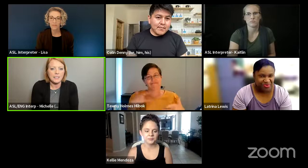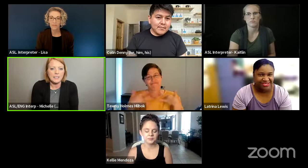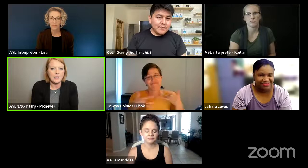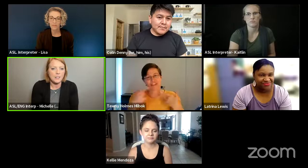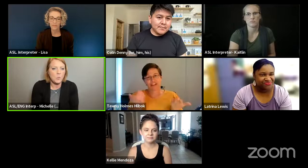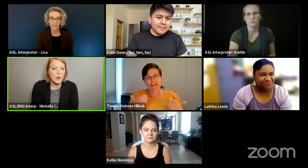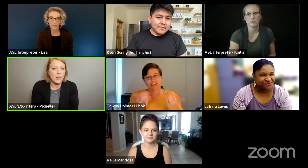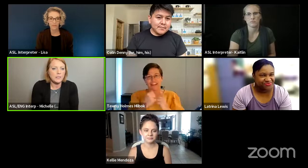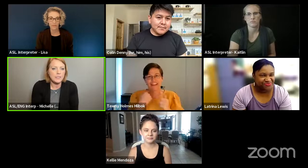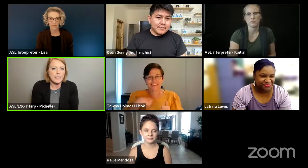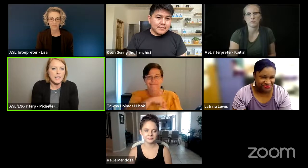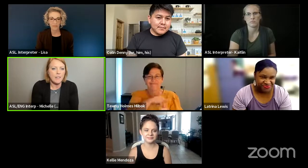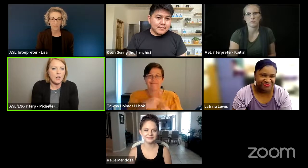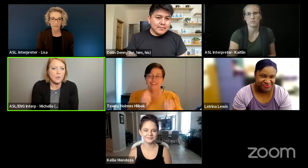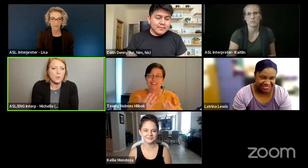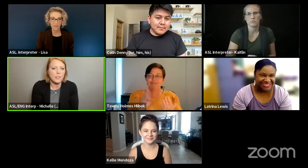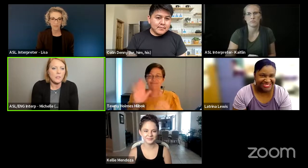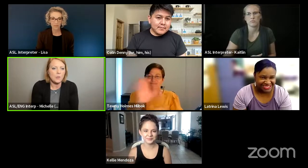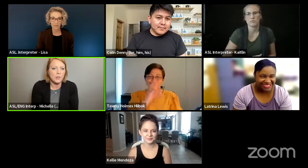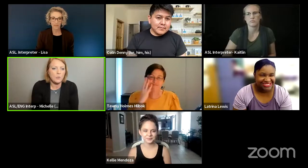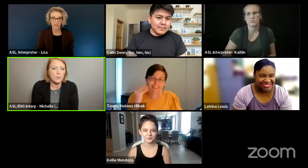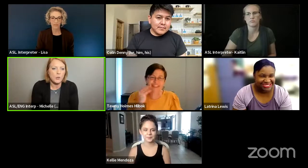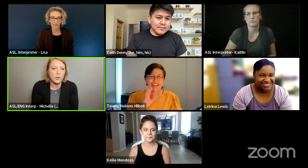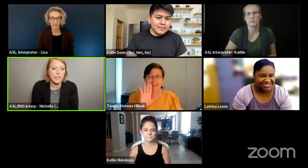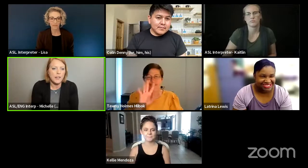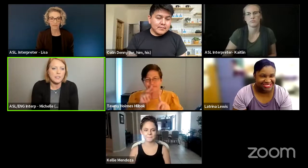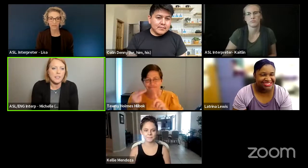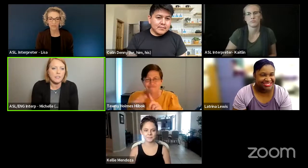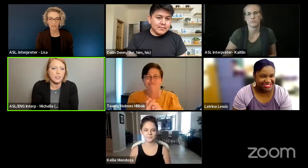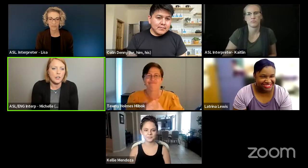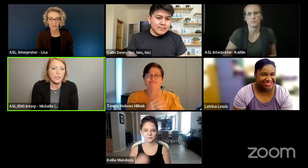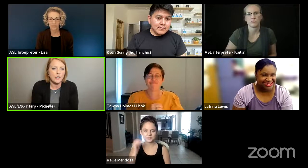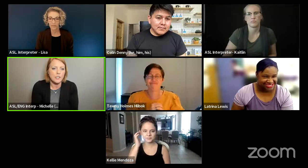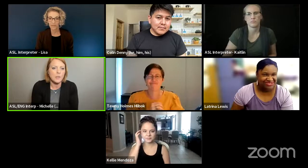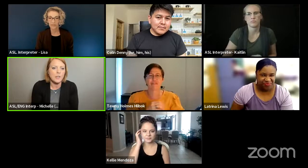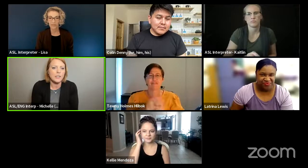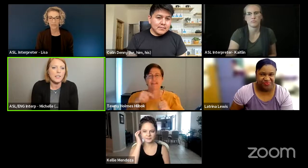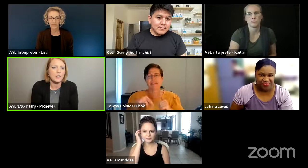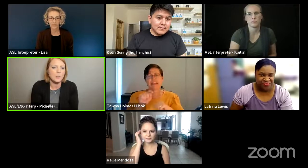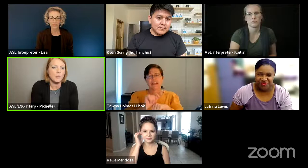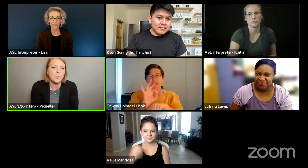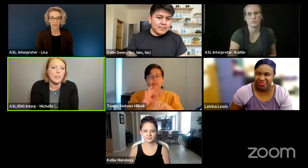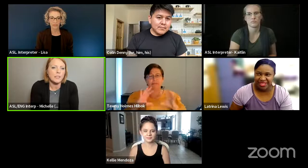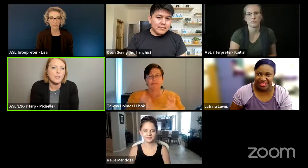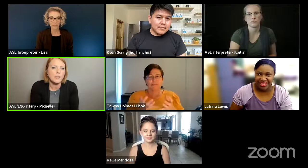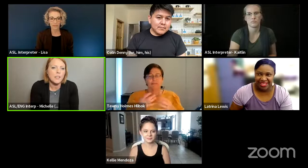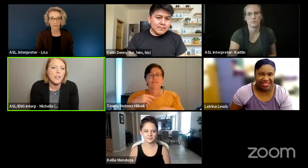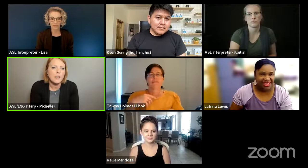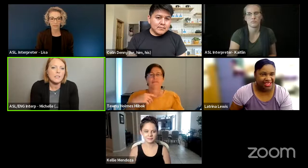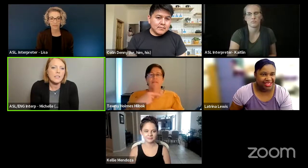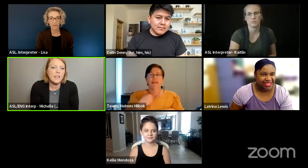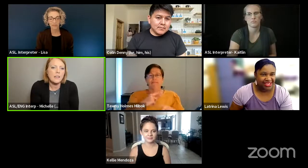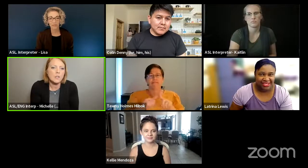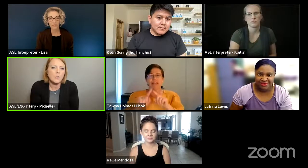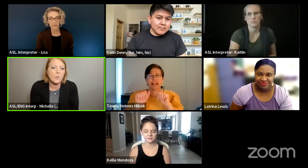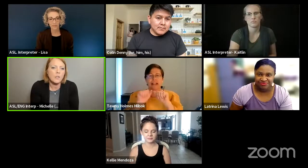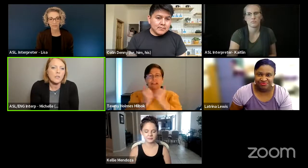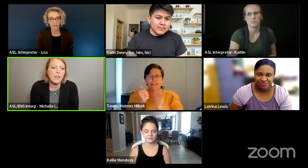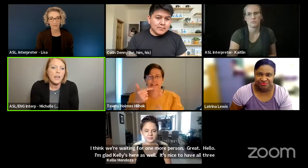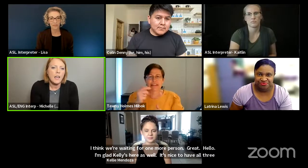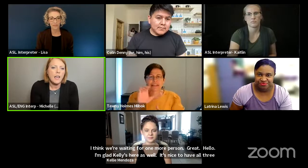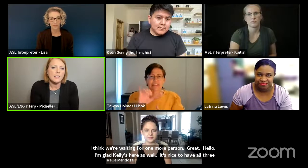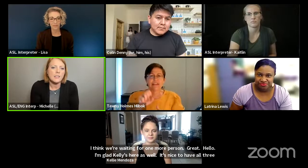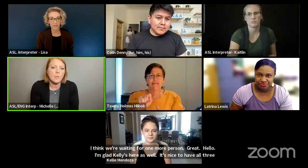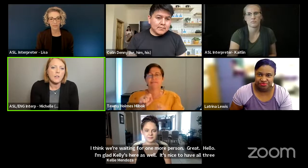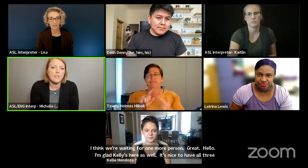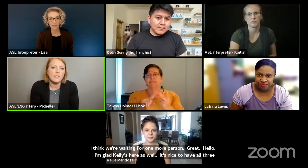I'm glad Kelly's here as well. It's nice to have all three of you. Thank you for joining us, for sharing your experience and your perspectives. This task